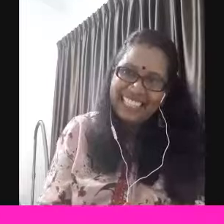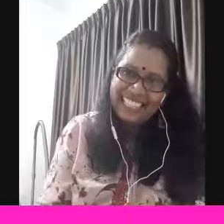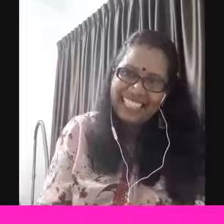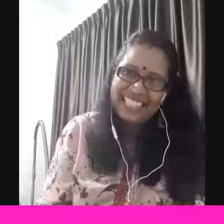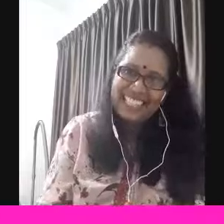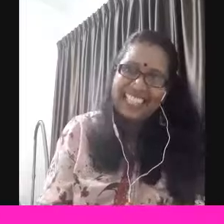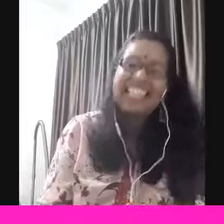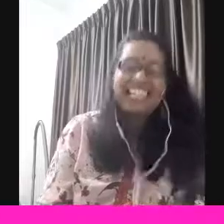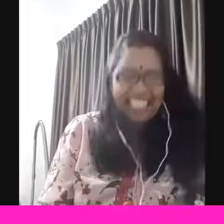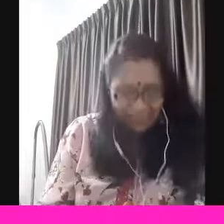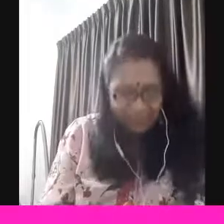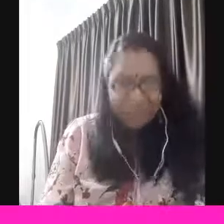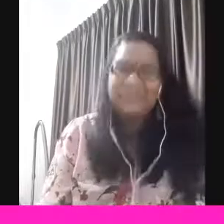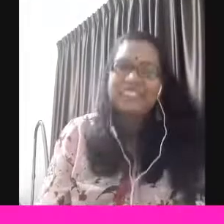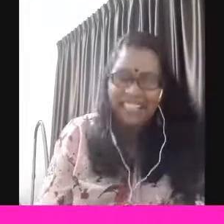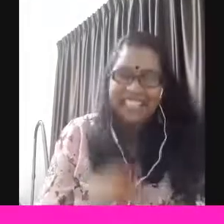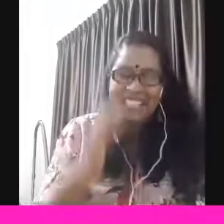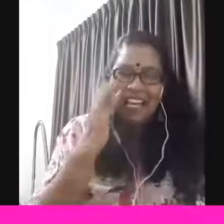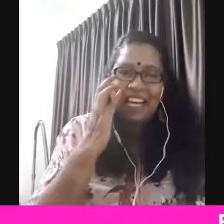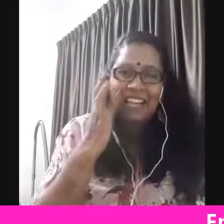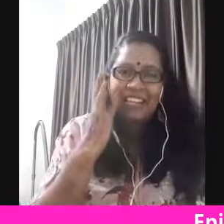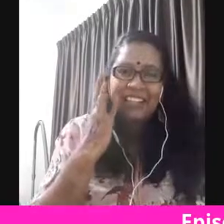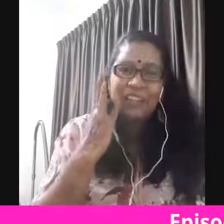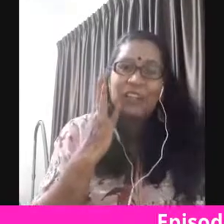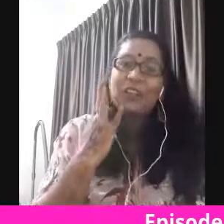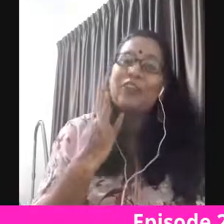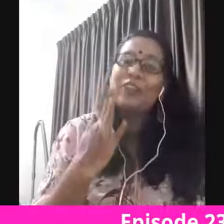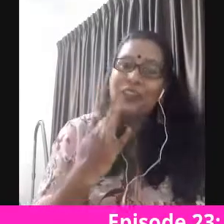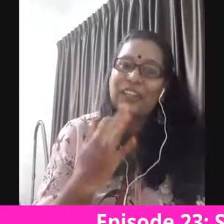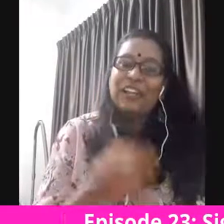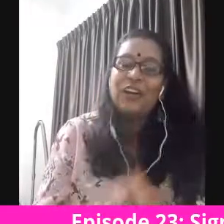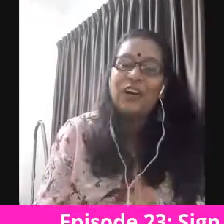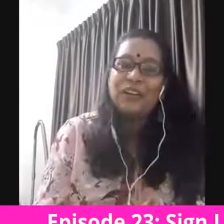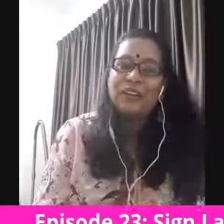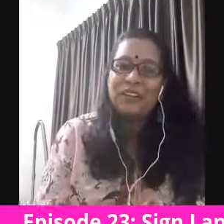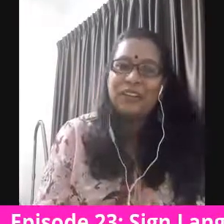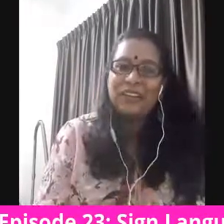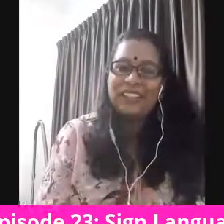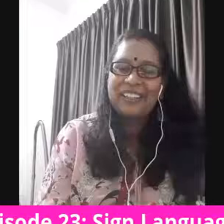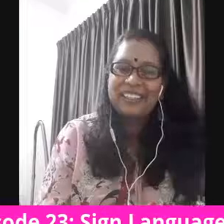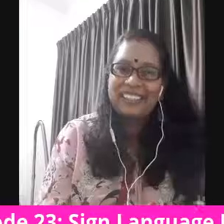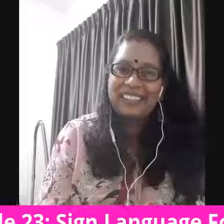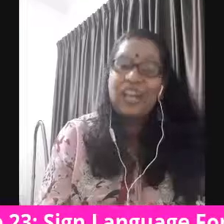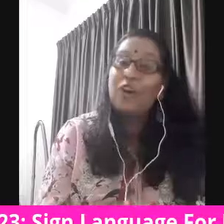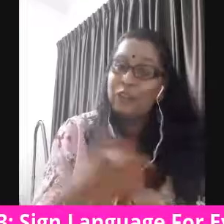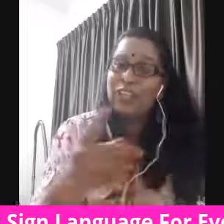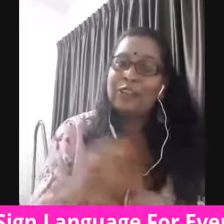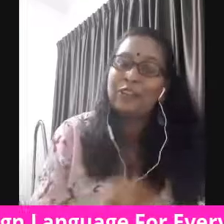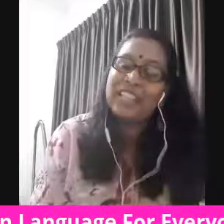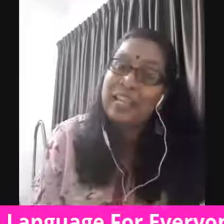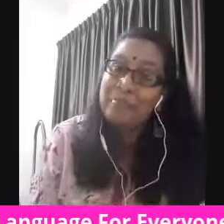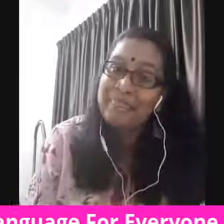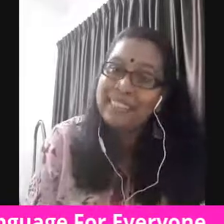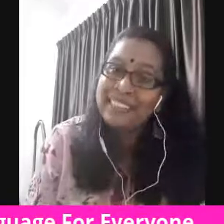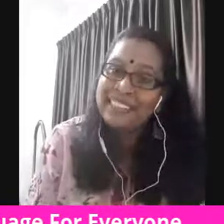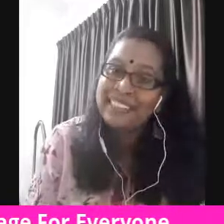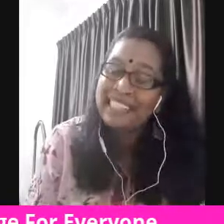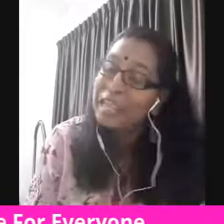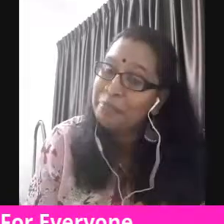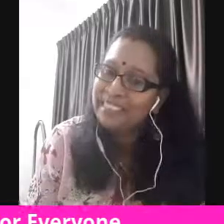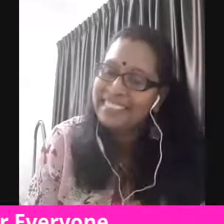Ah, right. Z. Yeah, yes. So I got like Okay. about what? How many correct? Would But you like it's to try